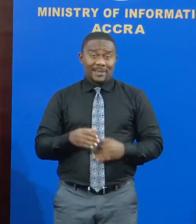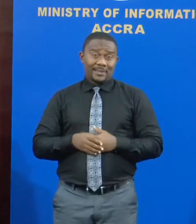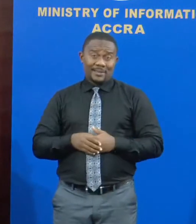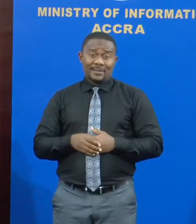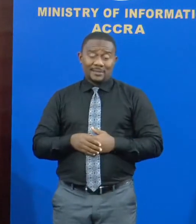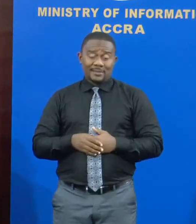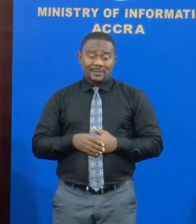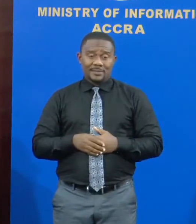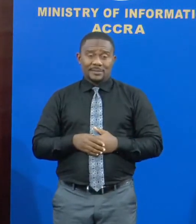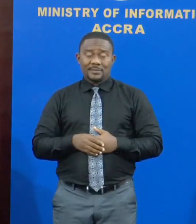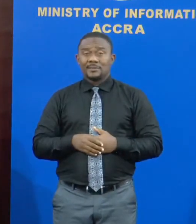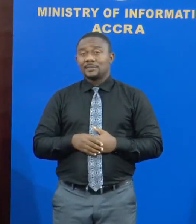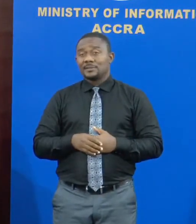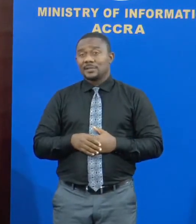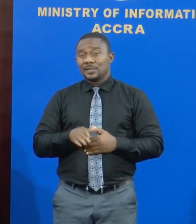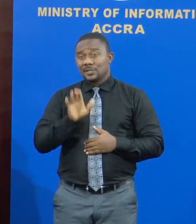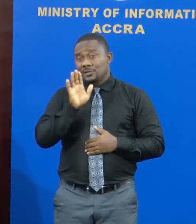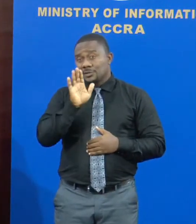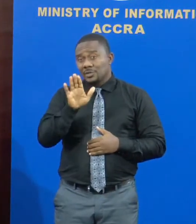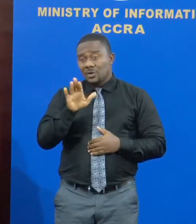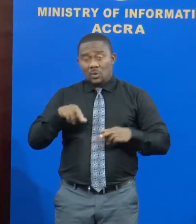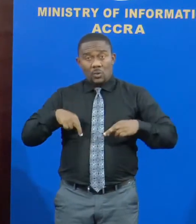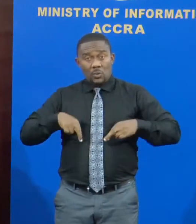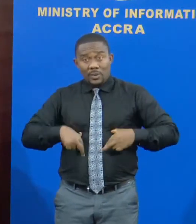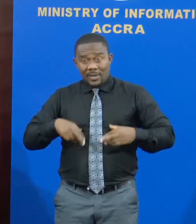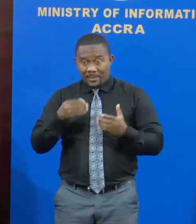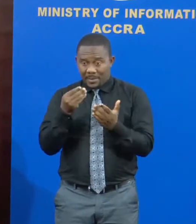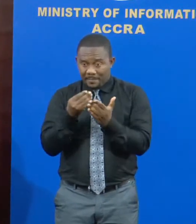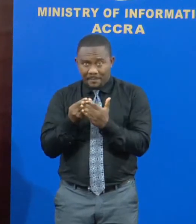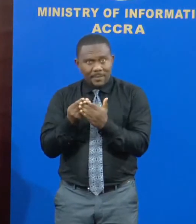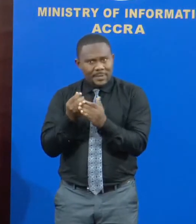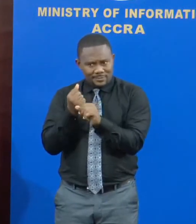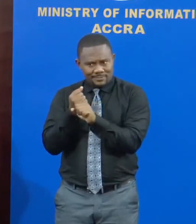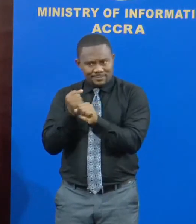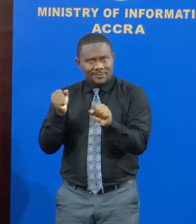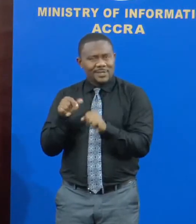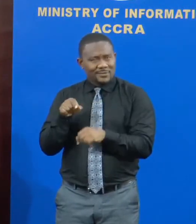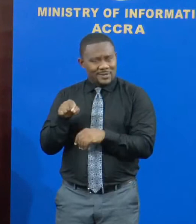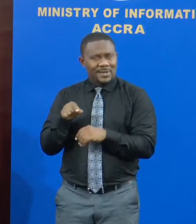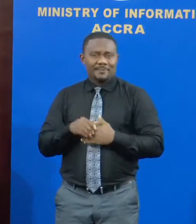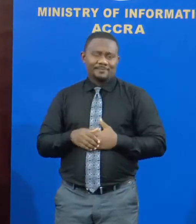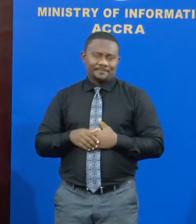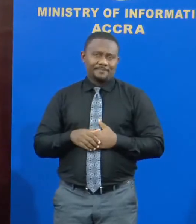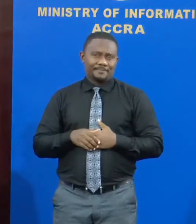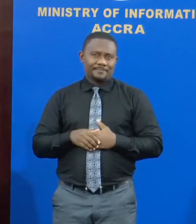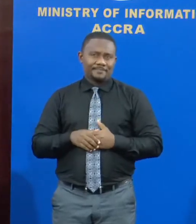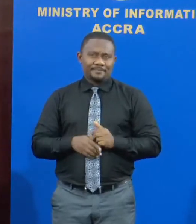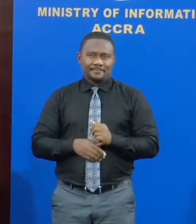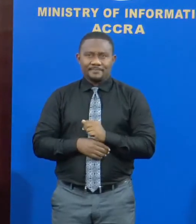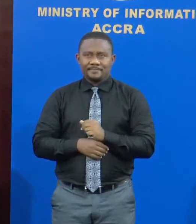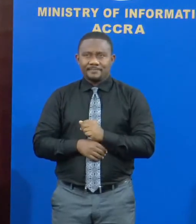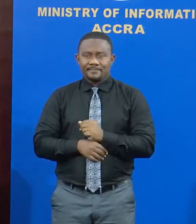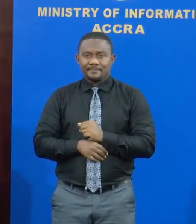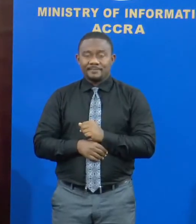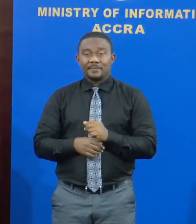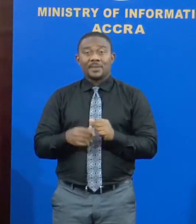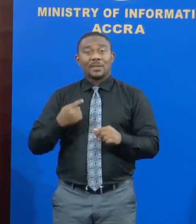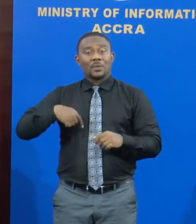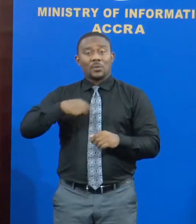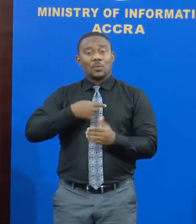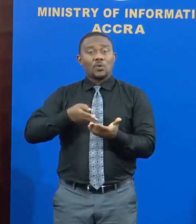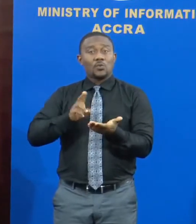your retirement income is secured. We do this by registering